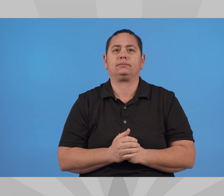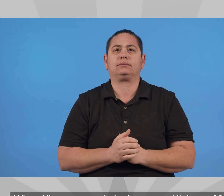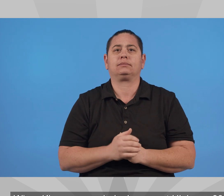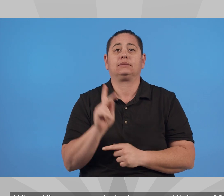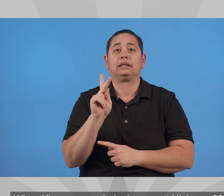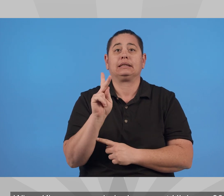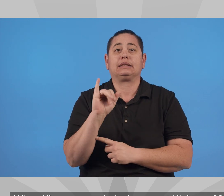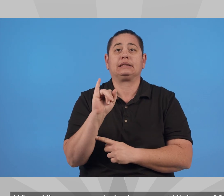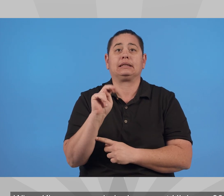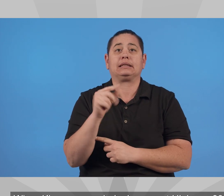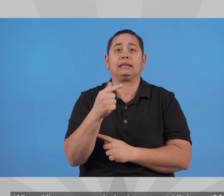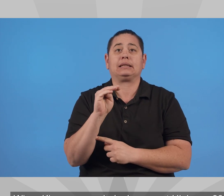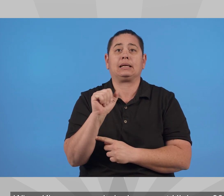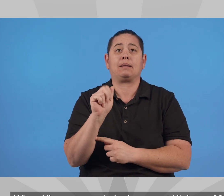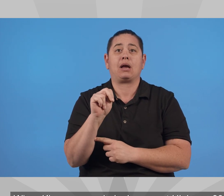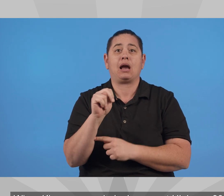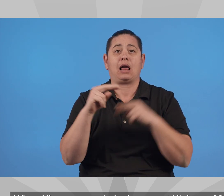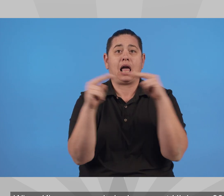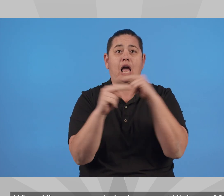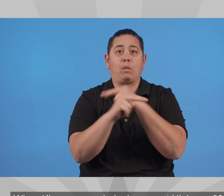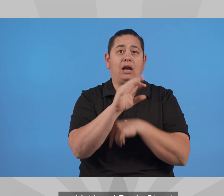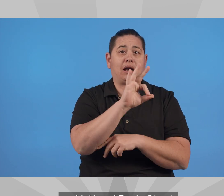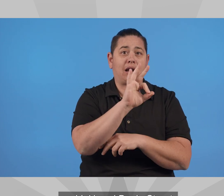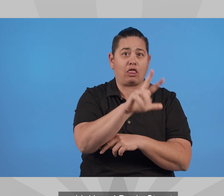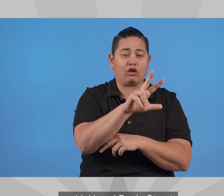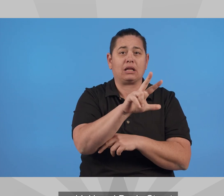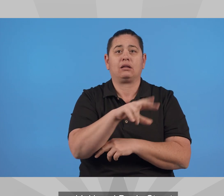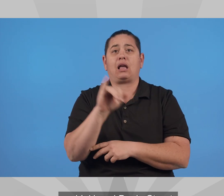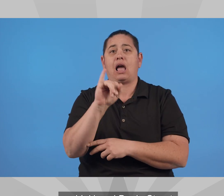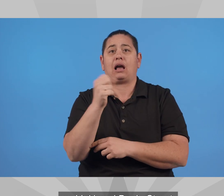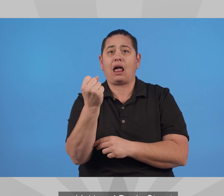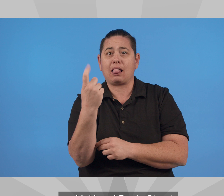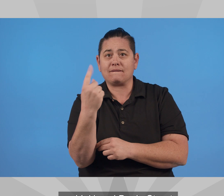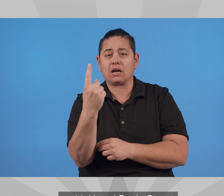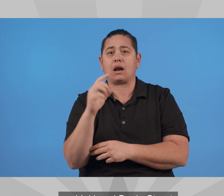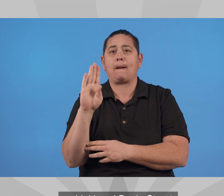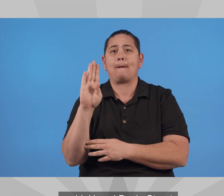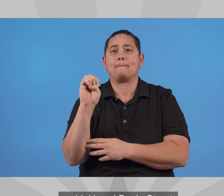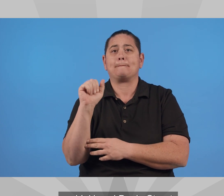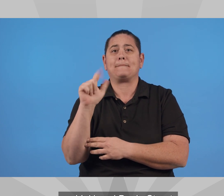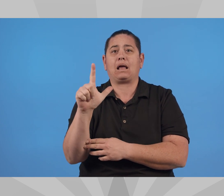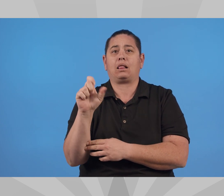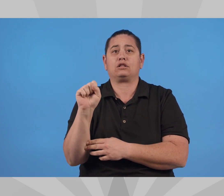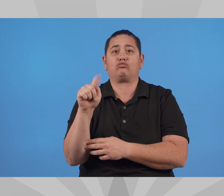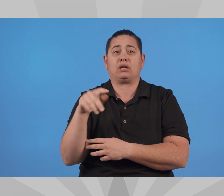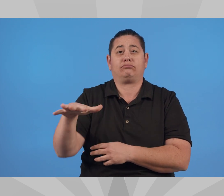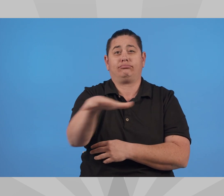When Kingman needed a bypass at Highway 93 and I-11 and Beale Street, I